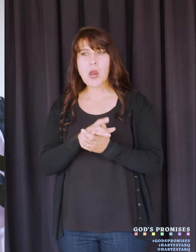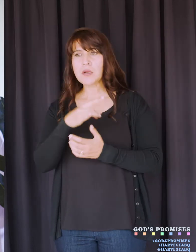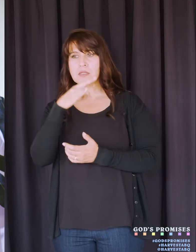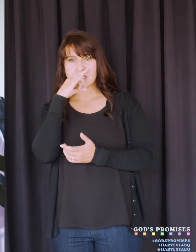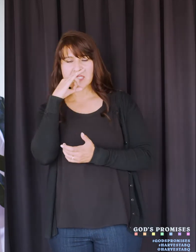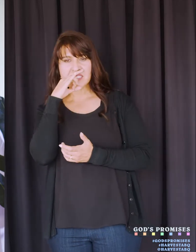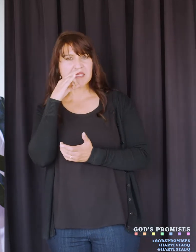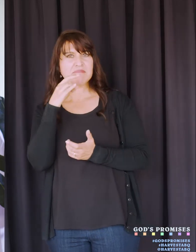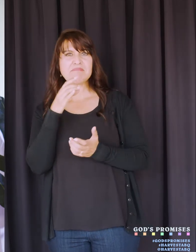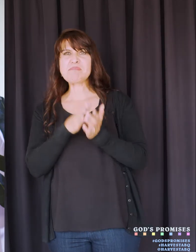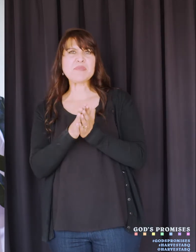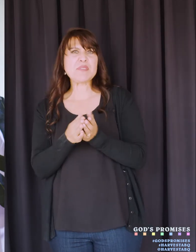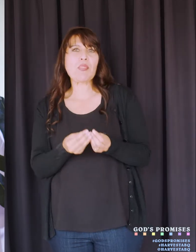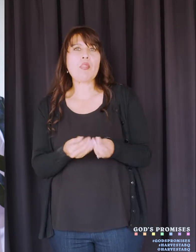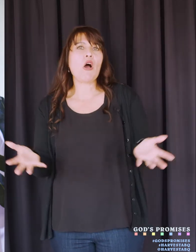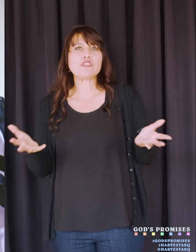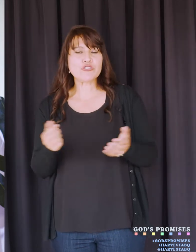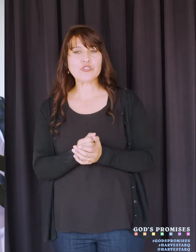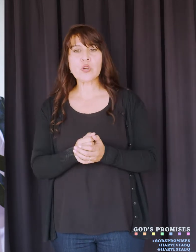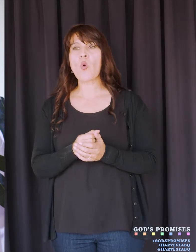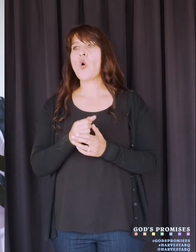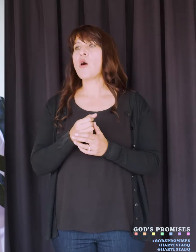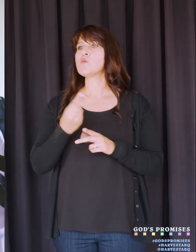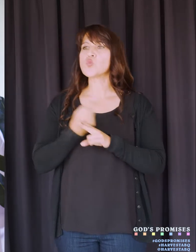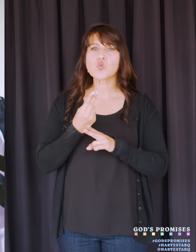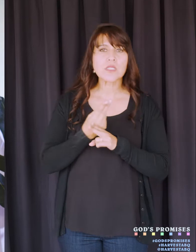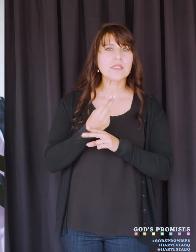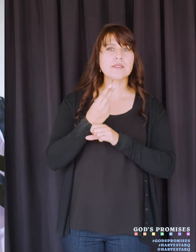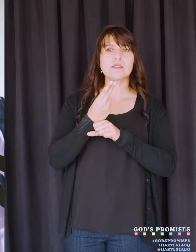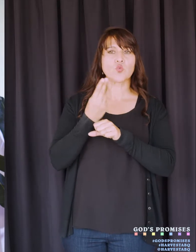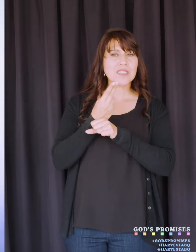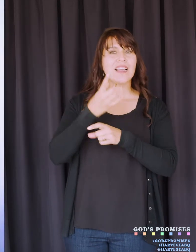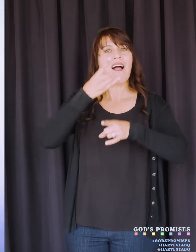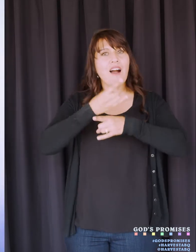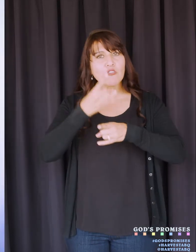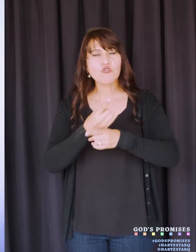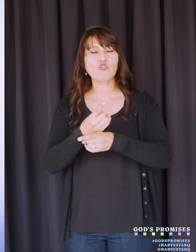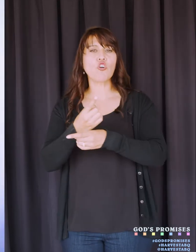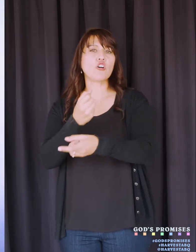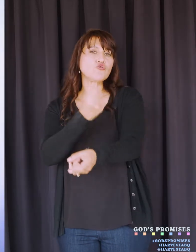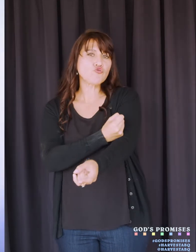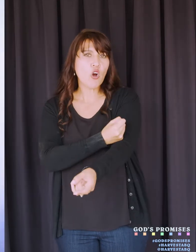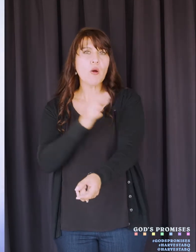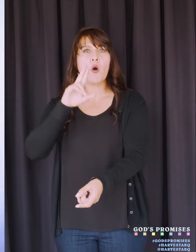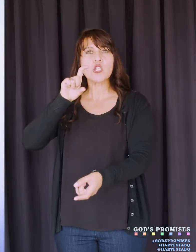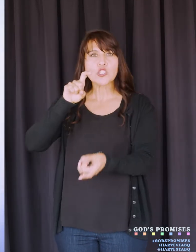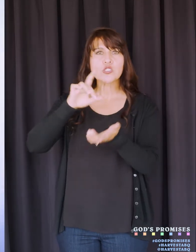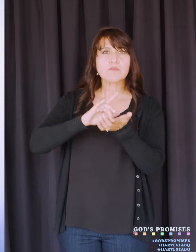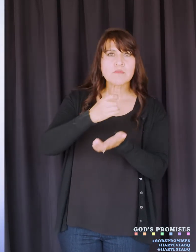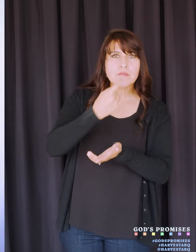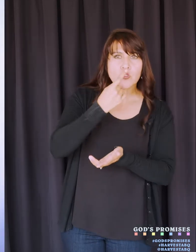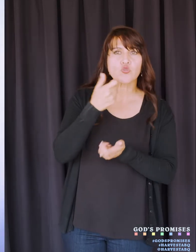my ministry. I'm using alcohol or drugs or prescription drugs or some other thing in order